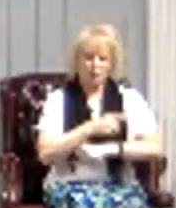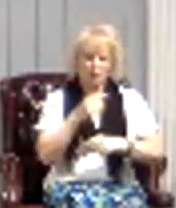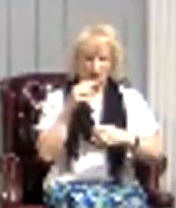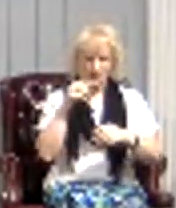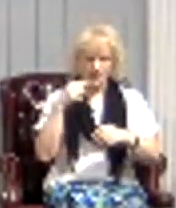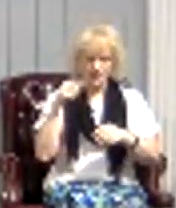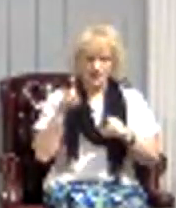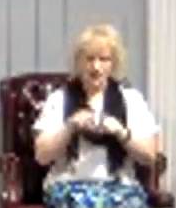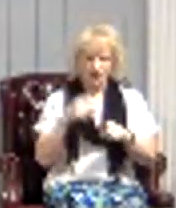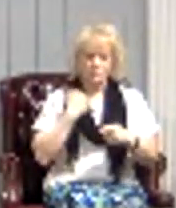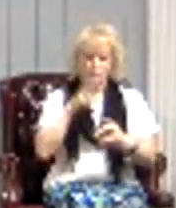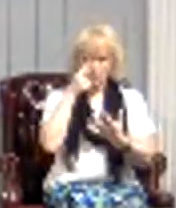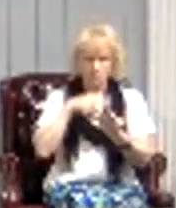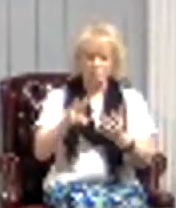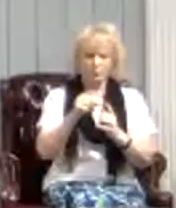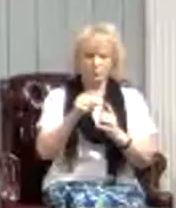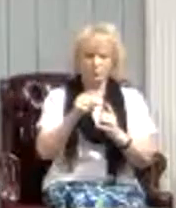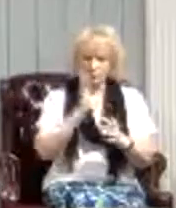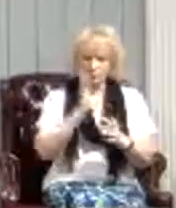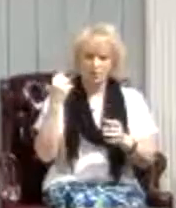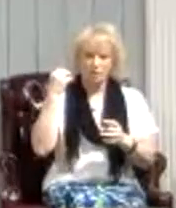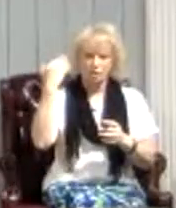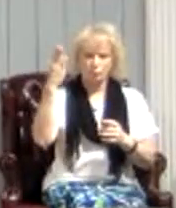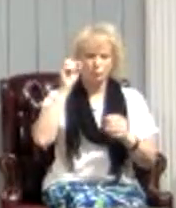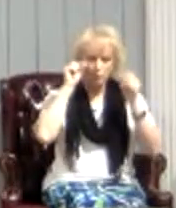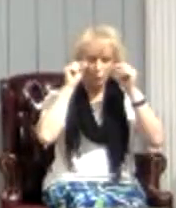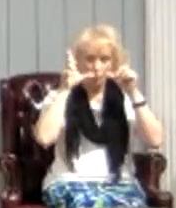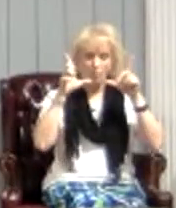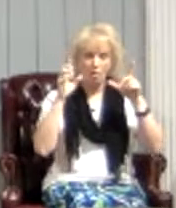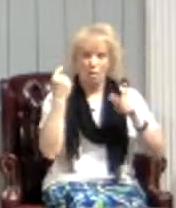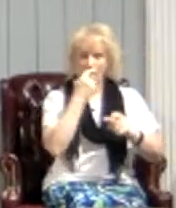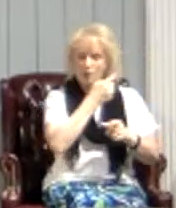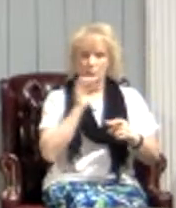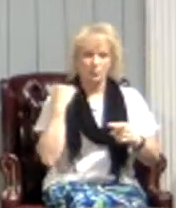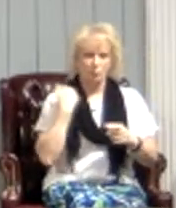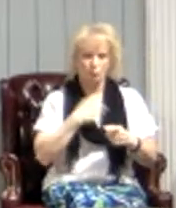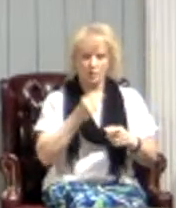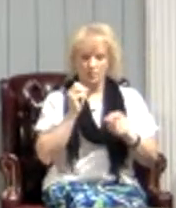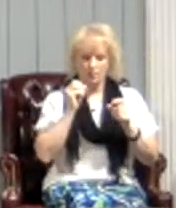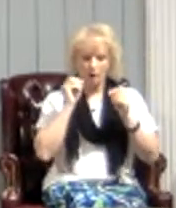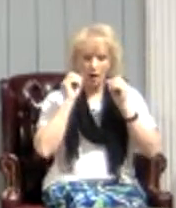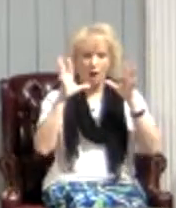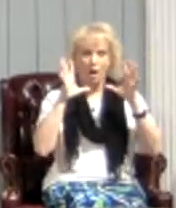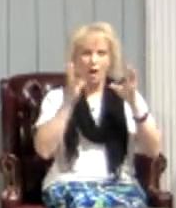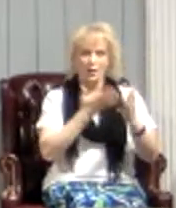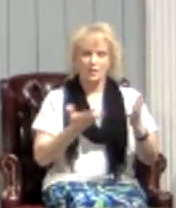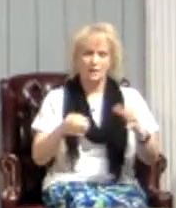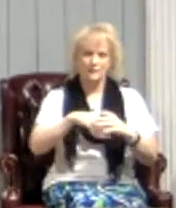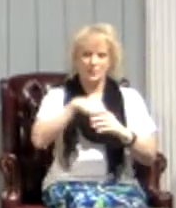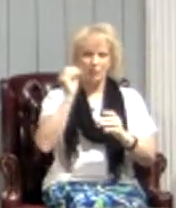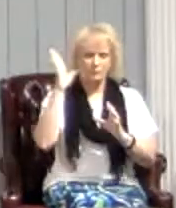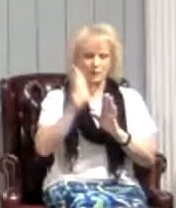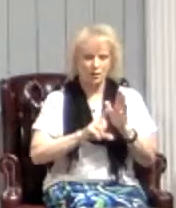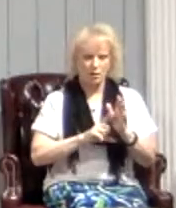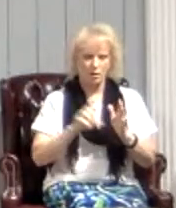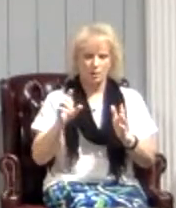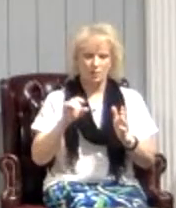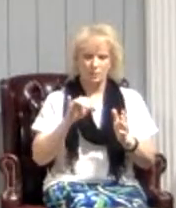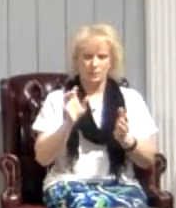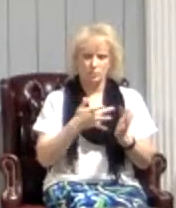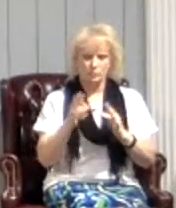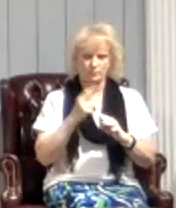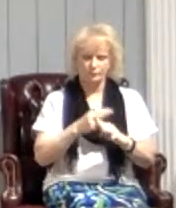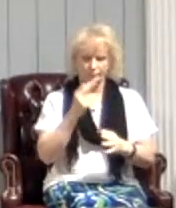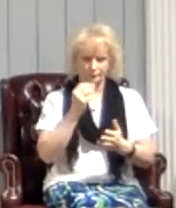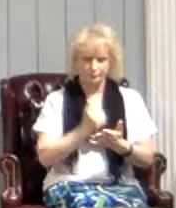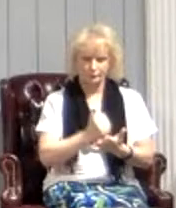would open our eyes and that we hold things out by law. So Father, I pray for this today in Jesus' name. Amen. Thank you.